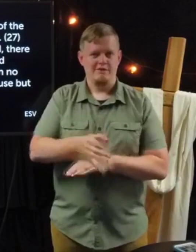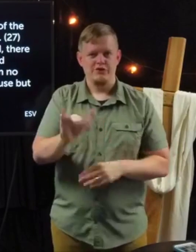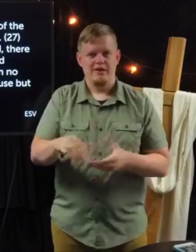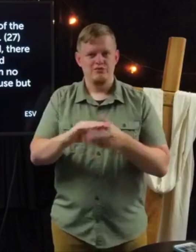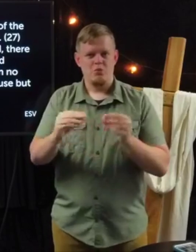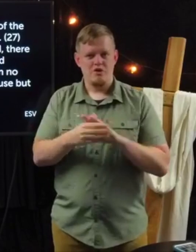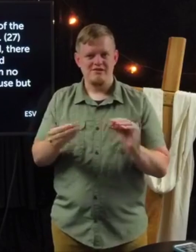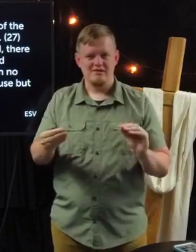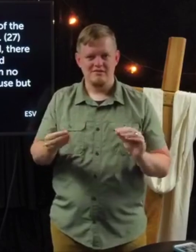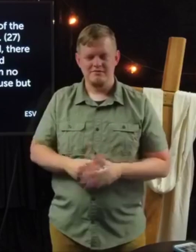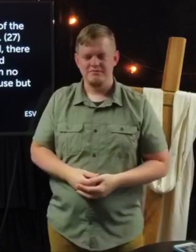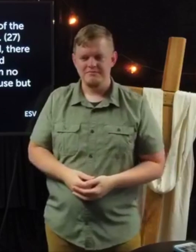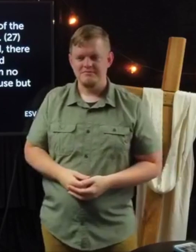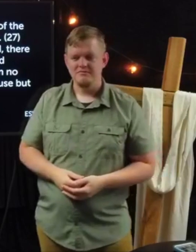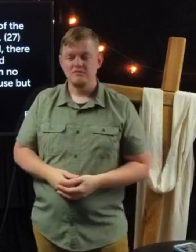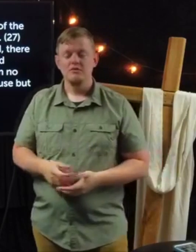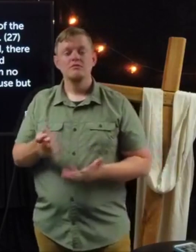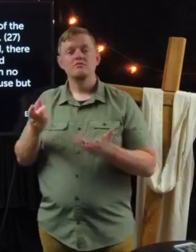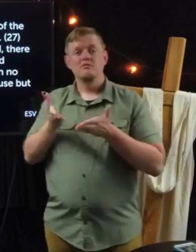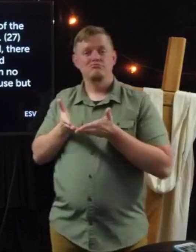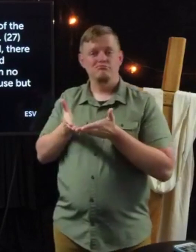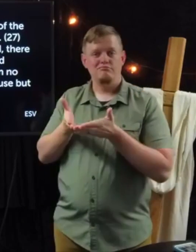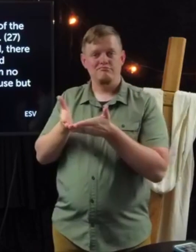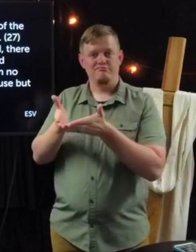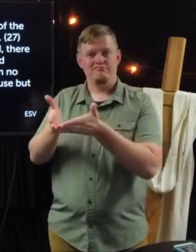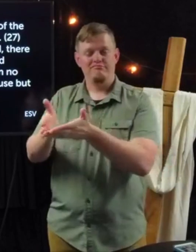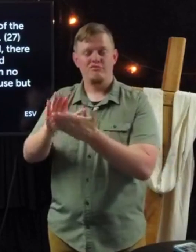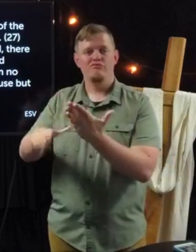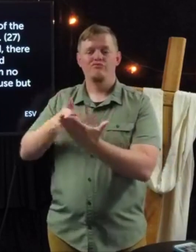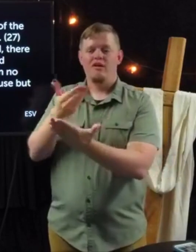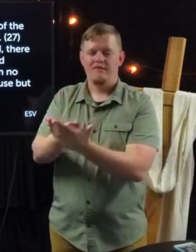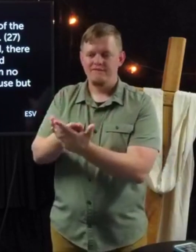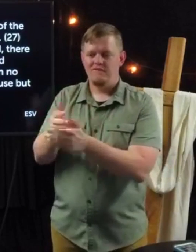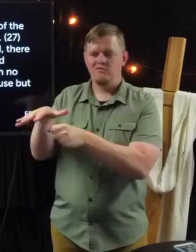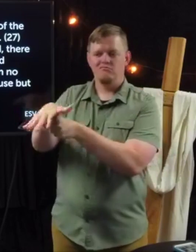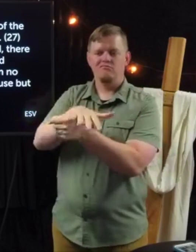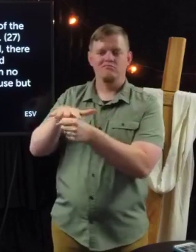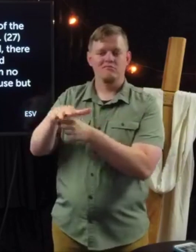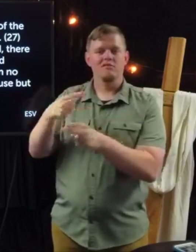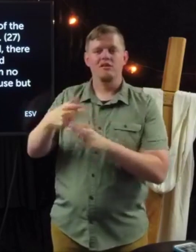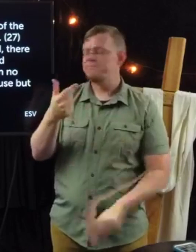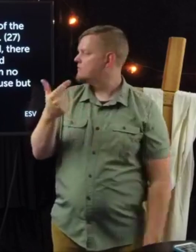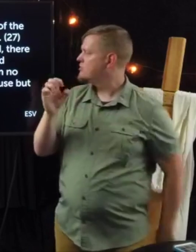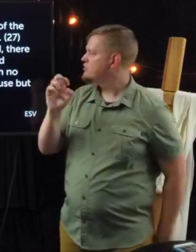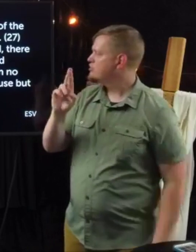And this happened right after that story. So, they're on a boat. They arrive now to the area of